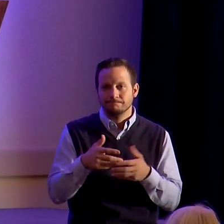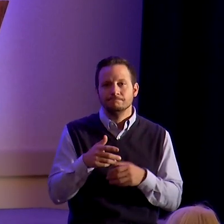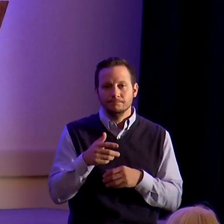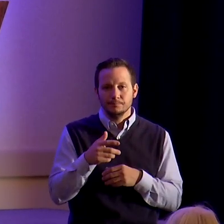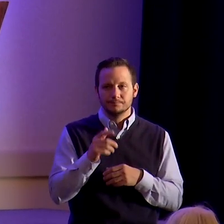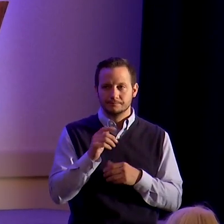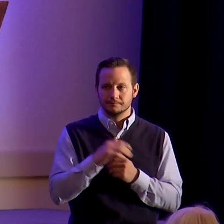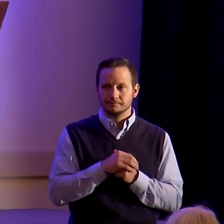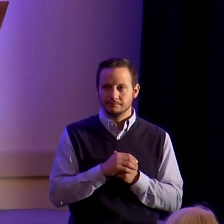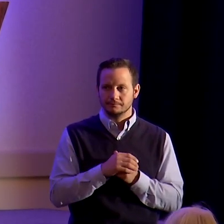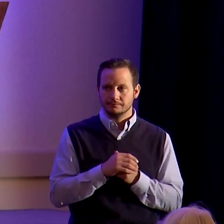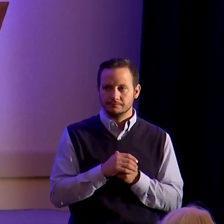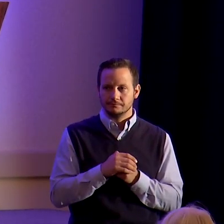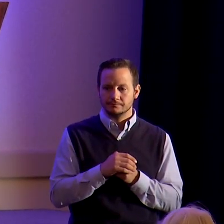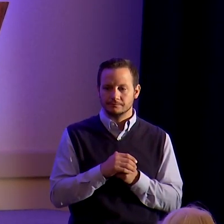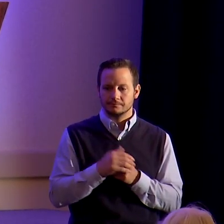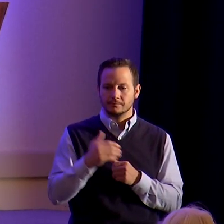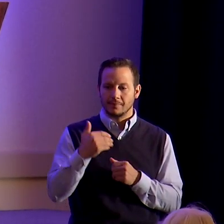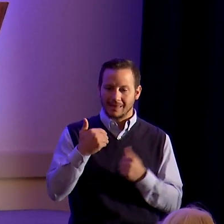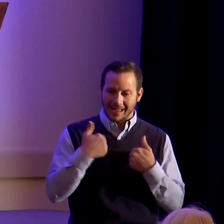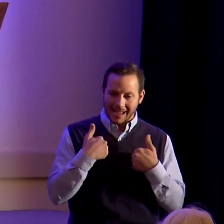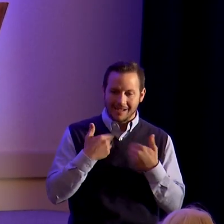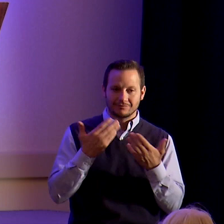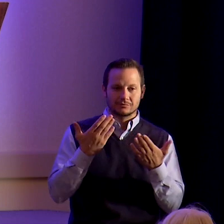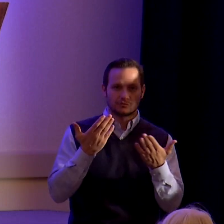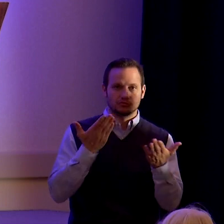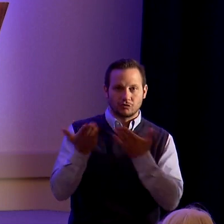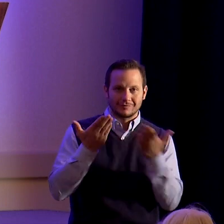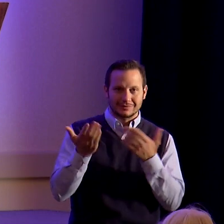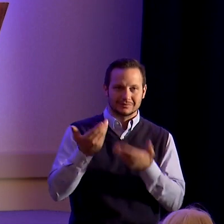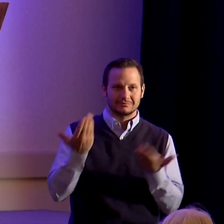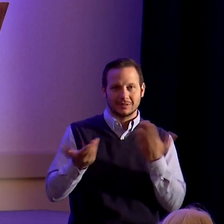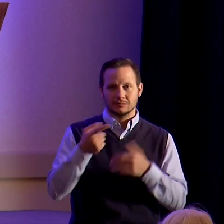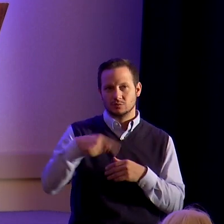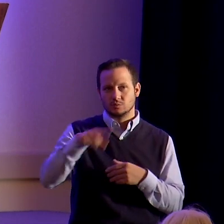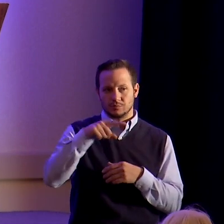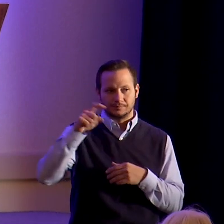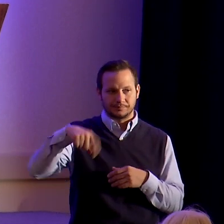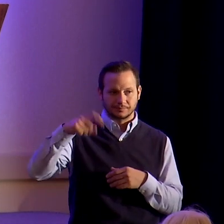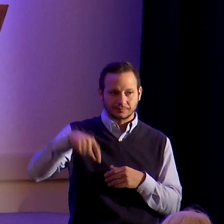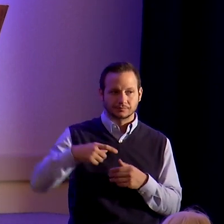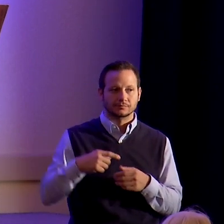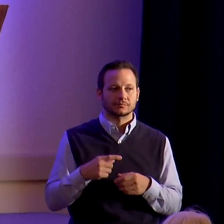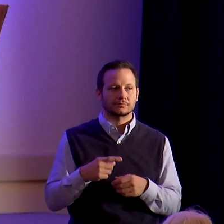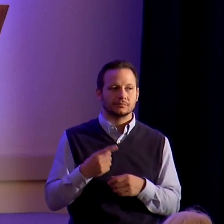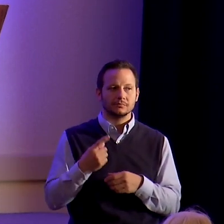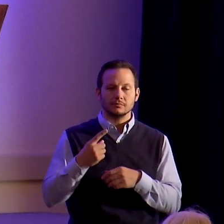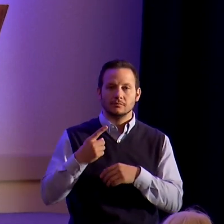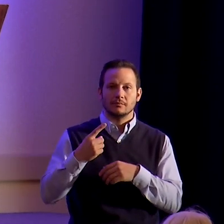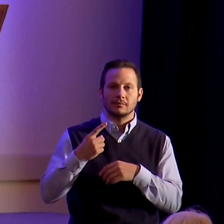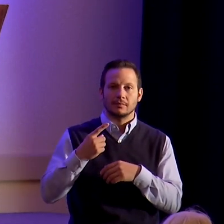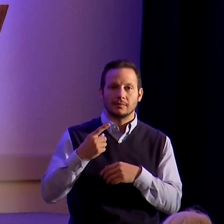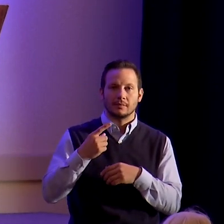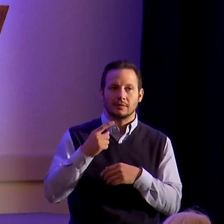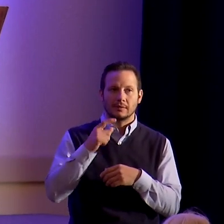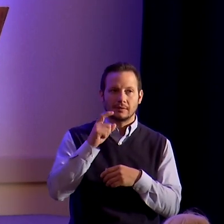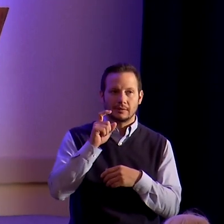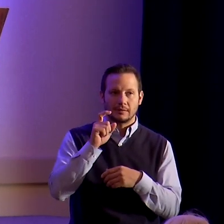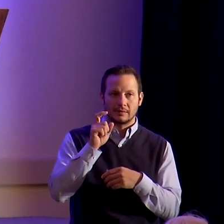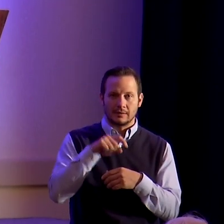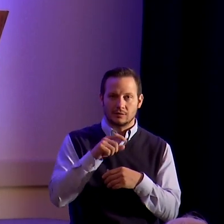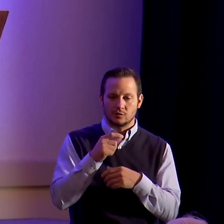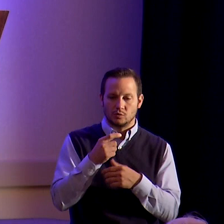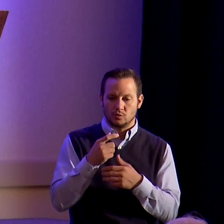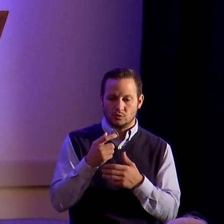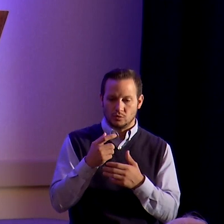there are services that you find you need. There are influences you find you have to work to get